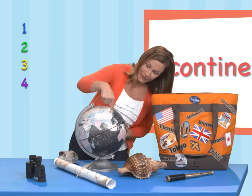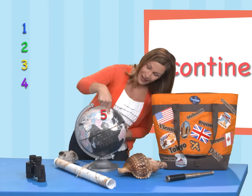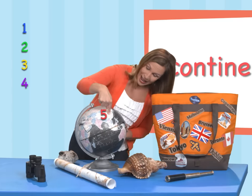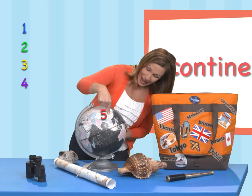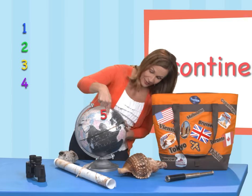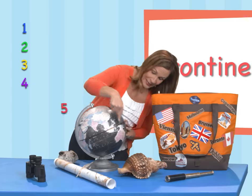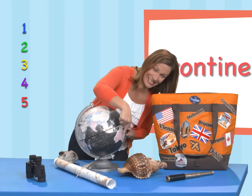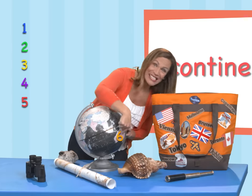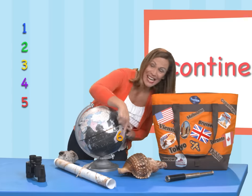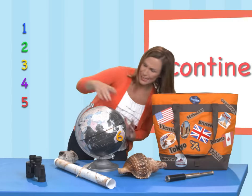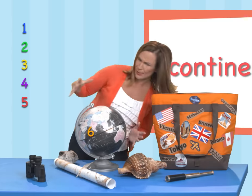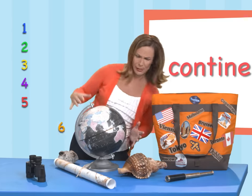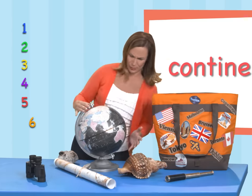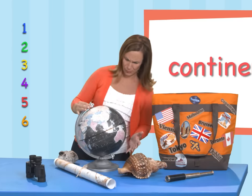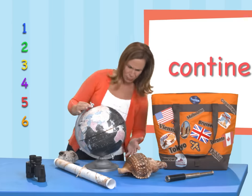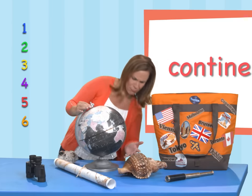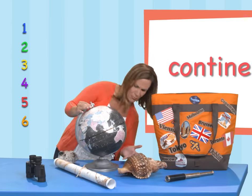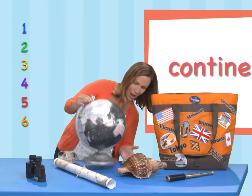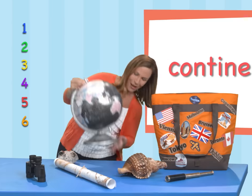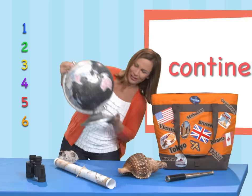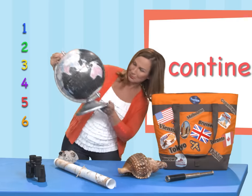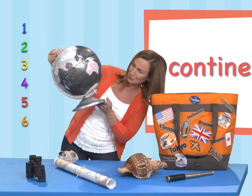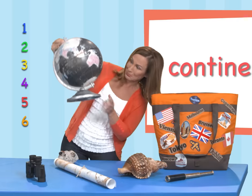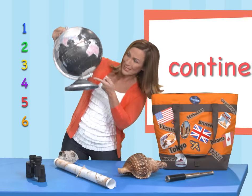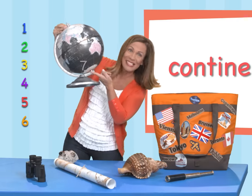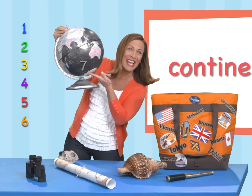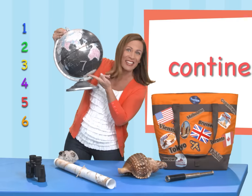five, six, seven.